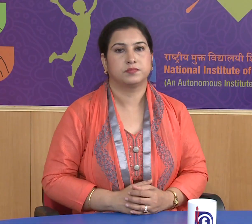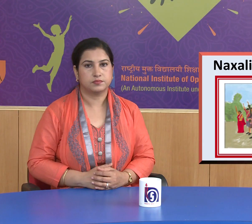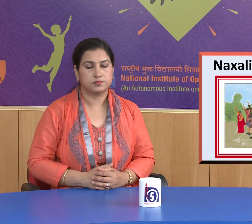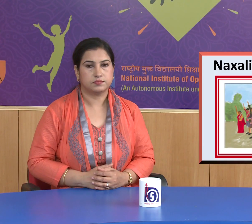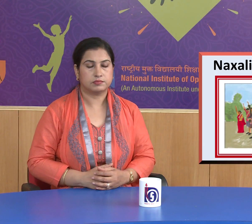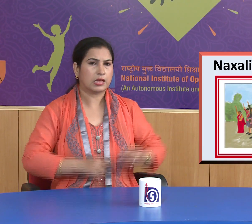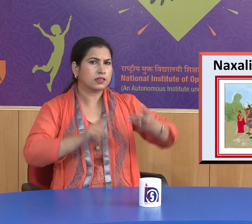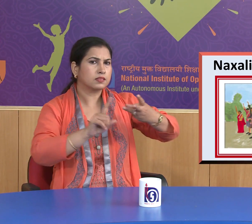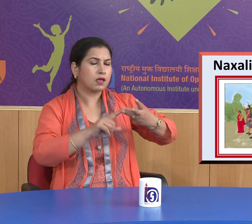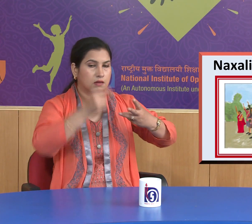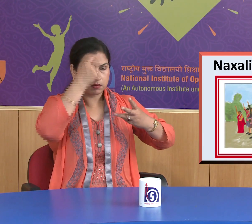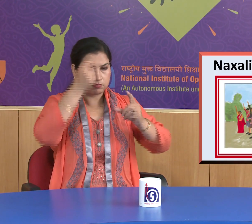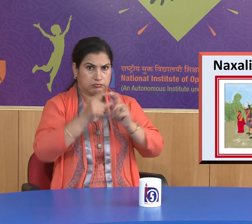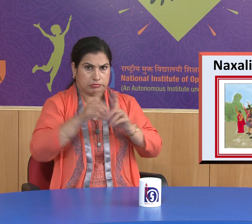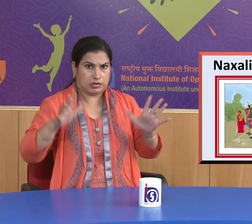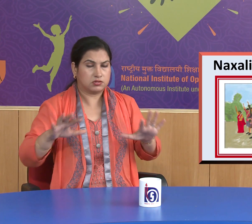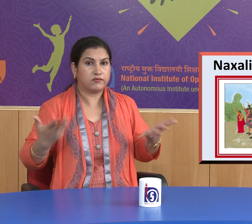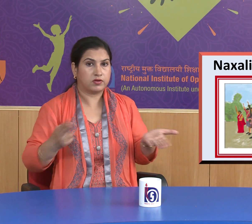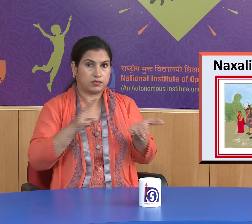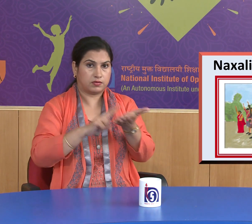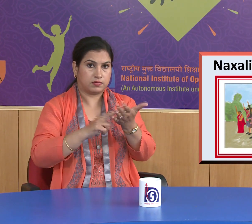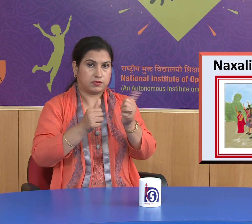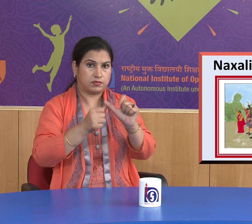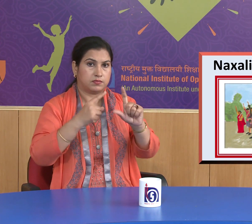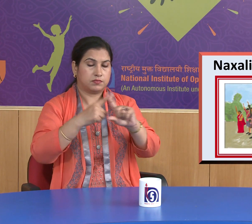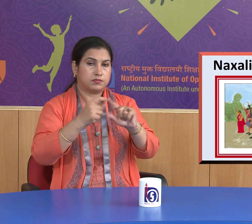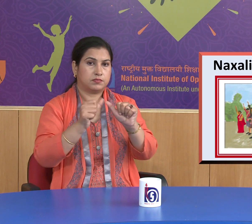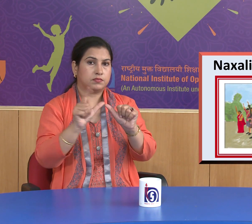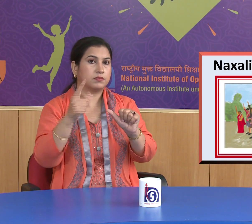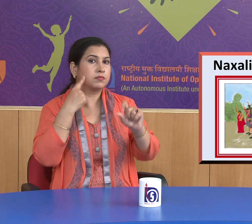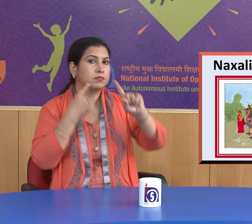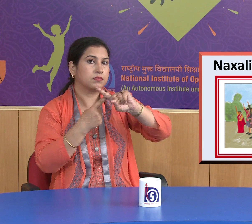Third danger is Naxalite movement.